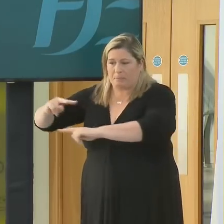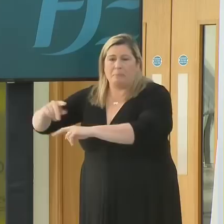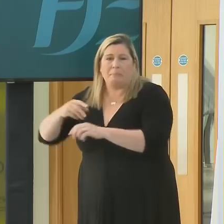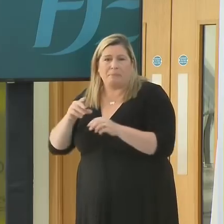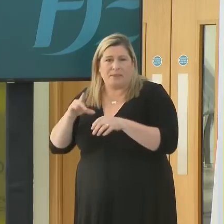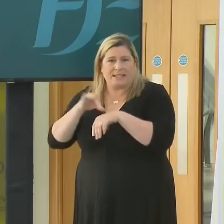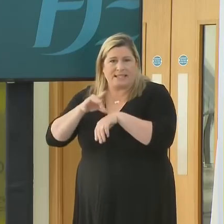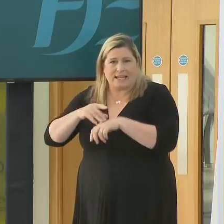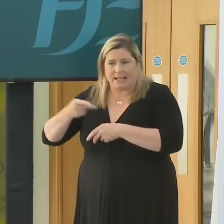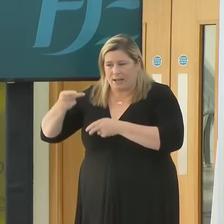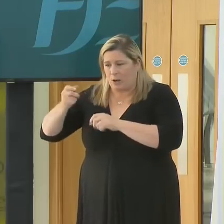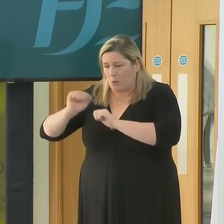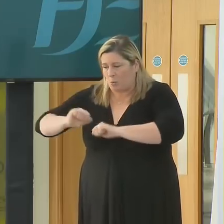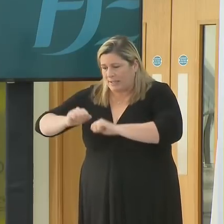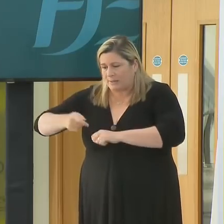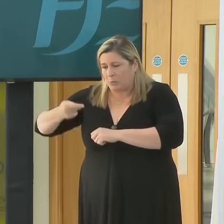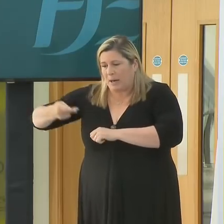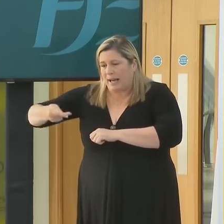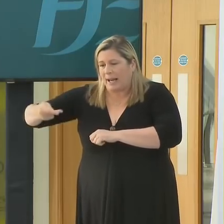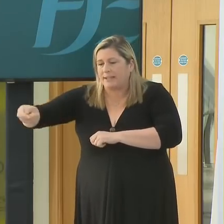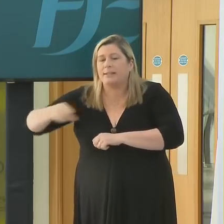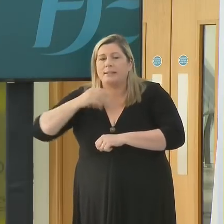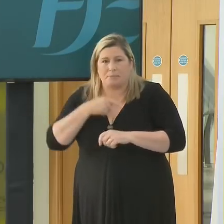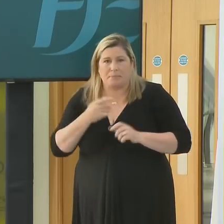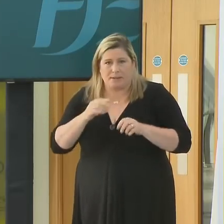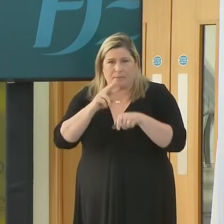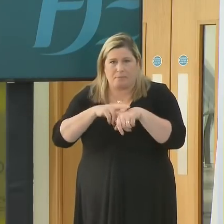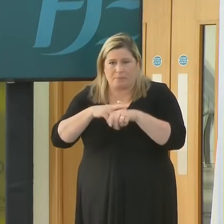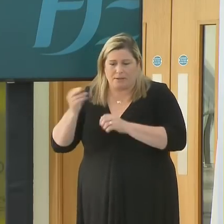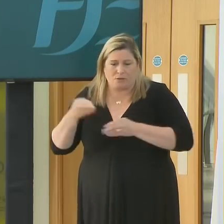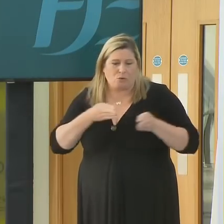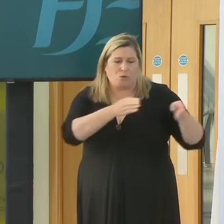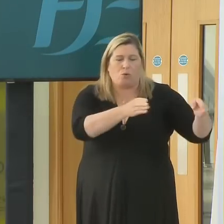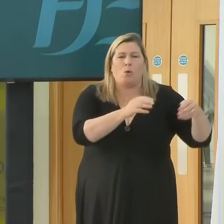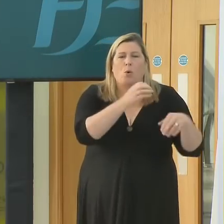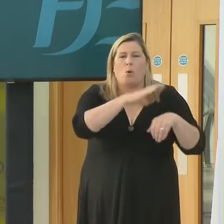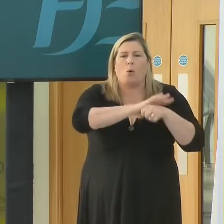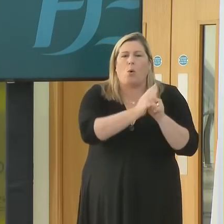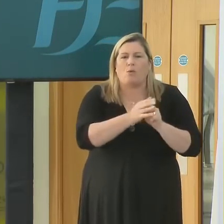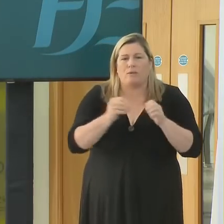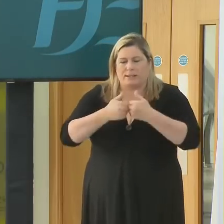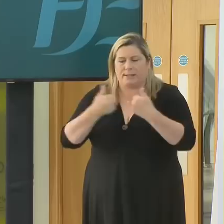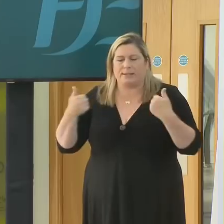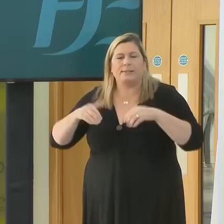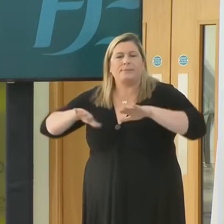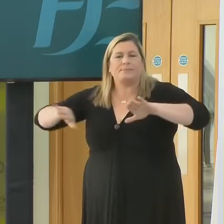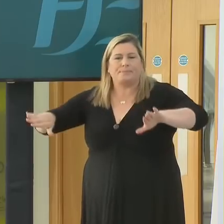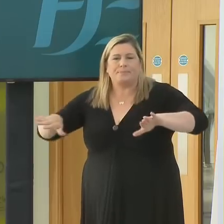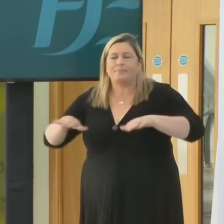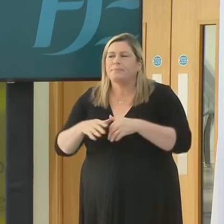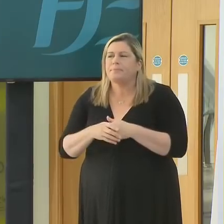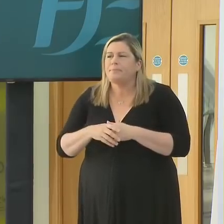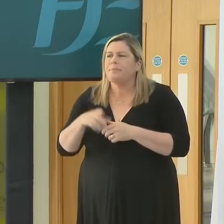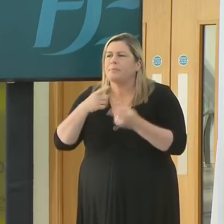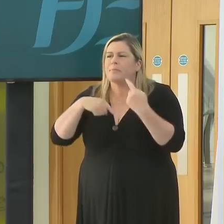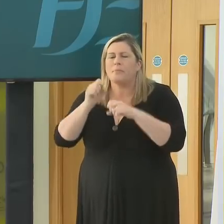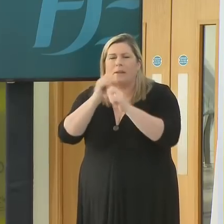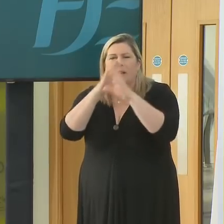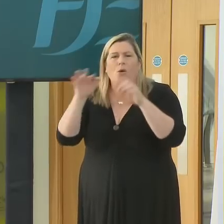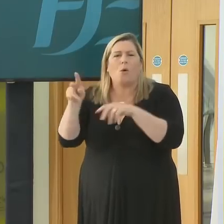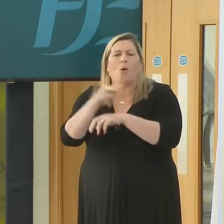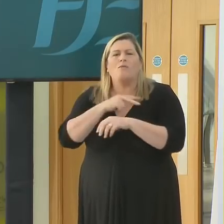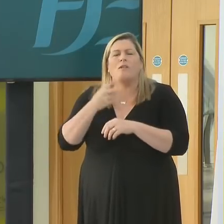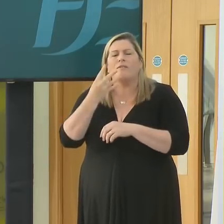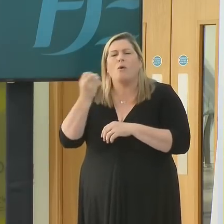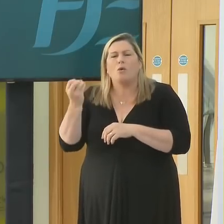wintertime. Sometimes it is just the environment that is better suited to COVID. Our delayed transfers of care continue to be over 400, so these are the